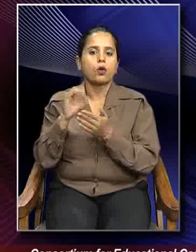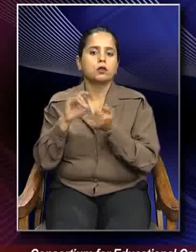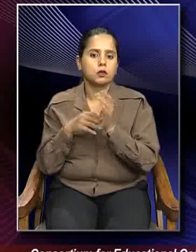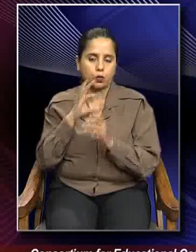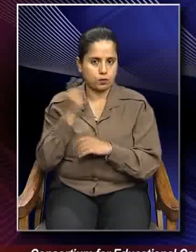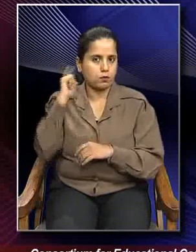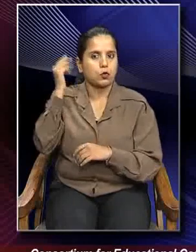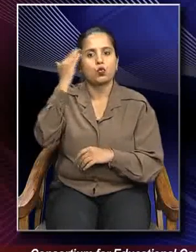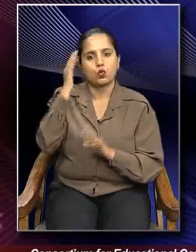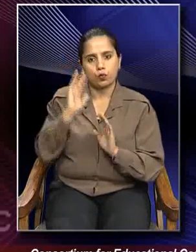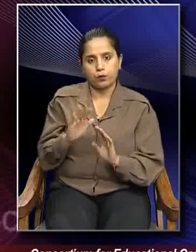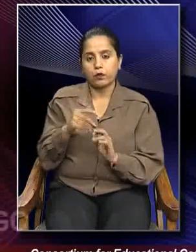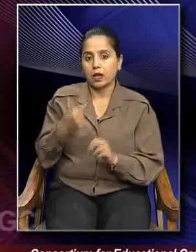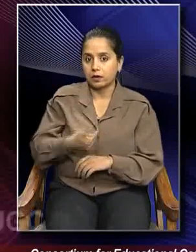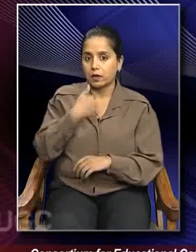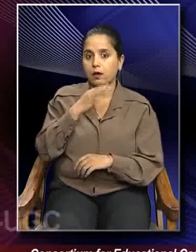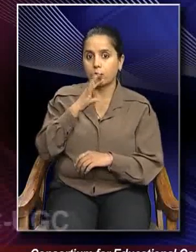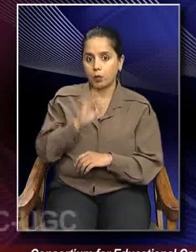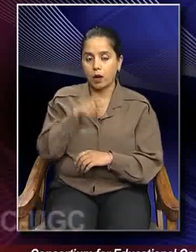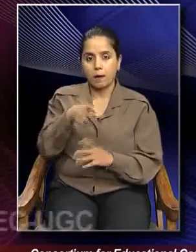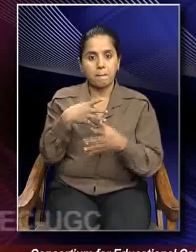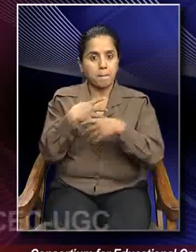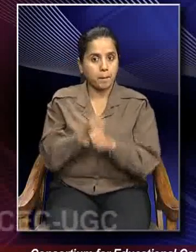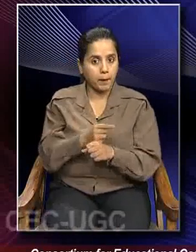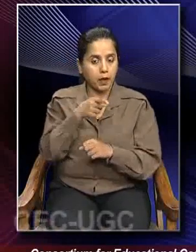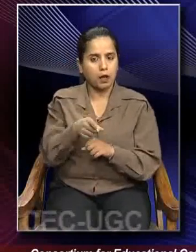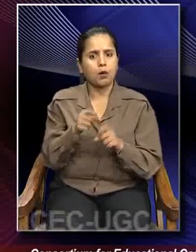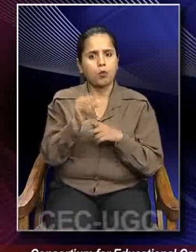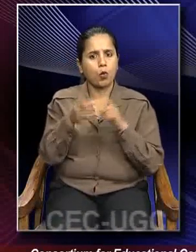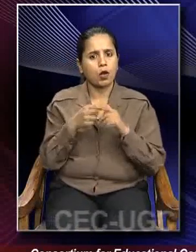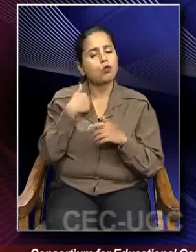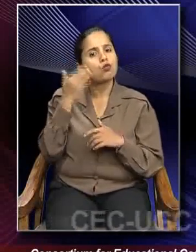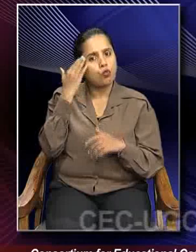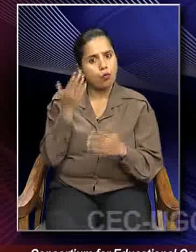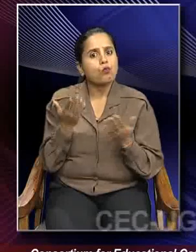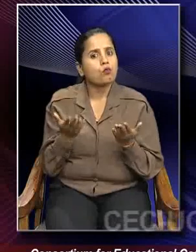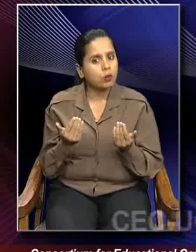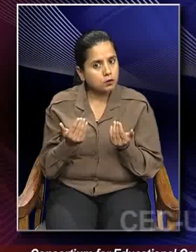So, self is characterized by the potency to know.